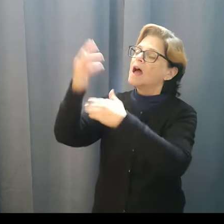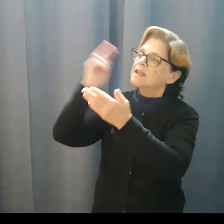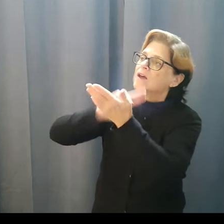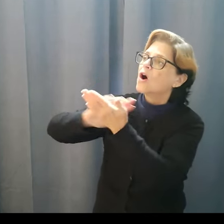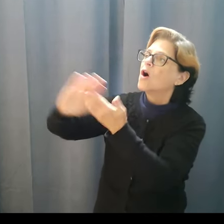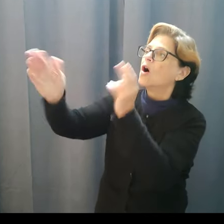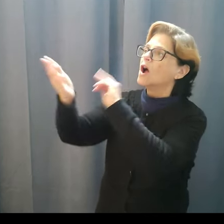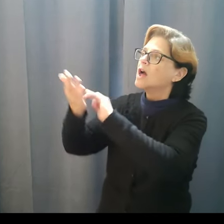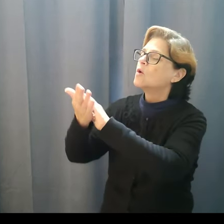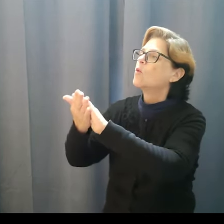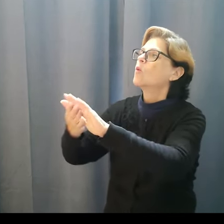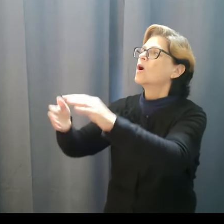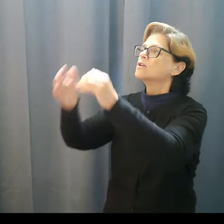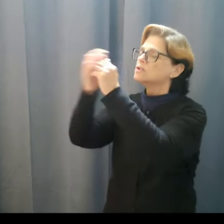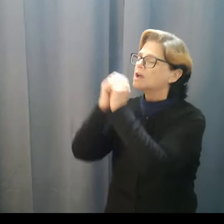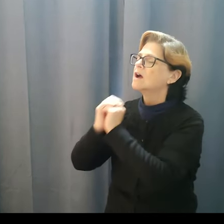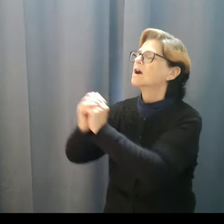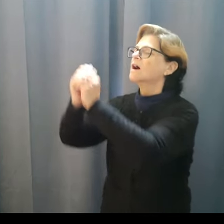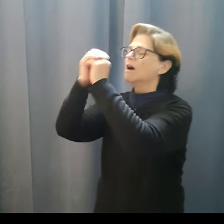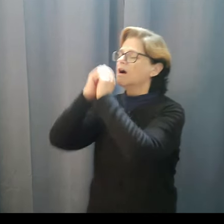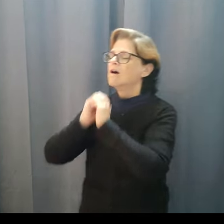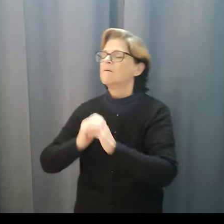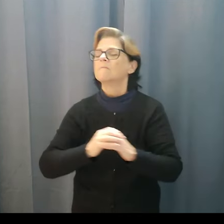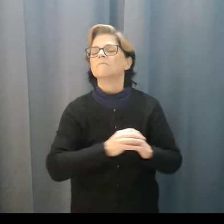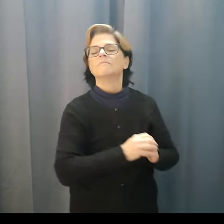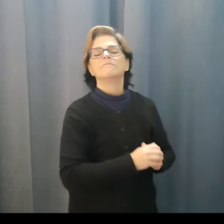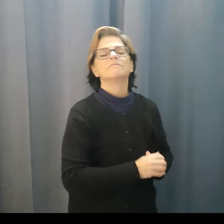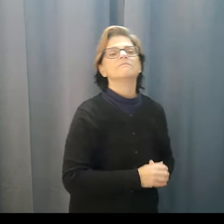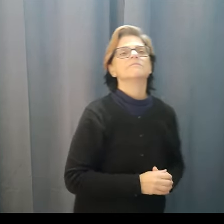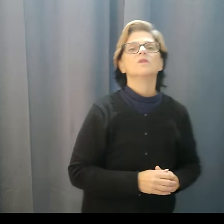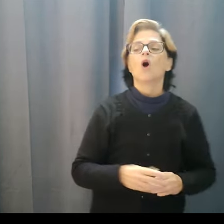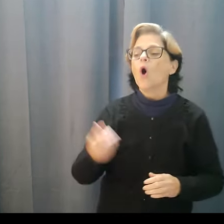holy hands in worship.